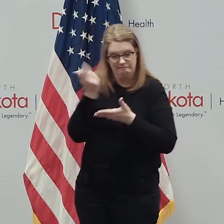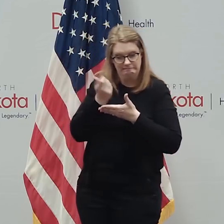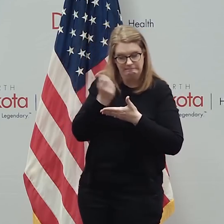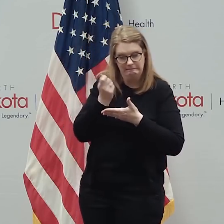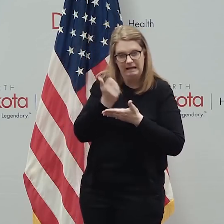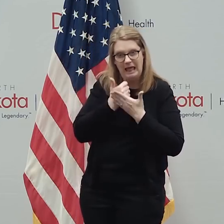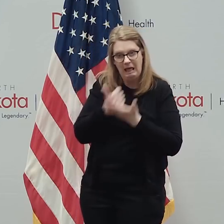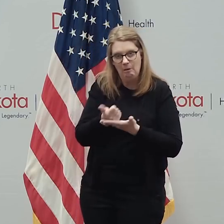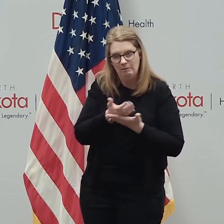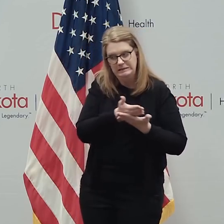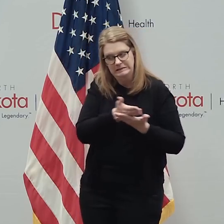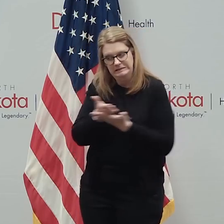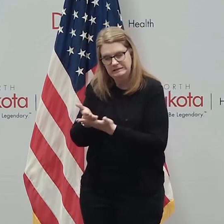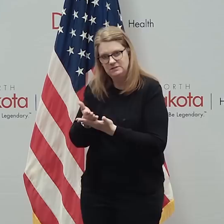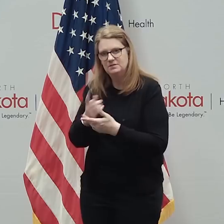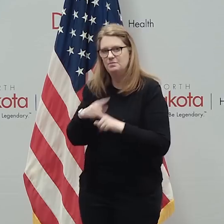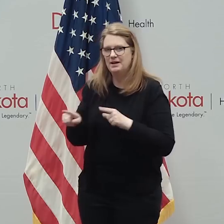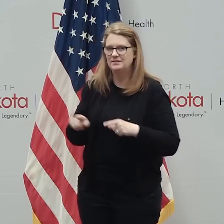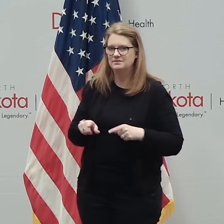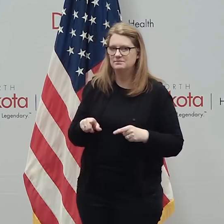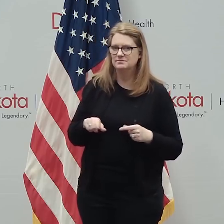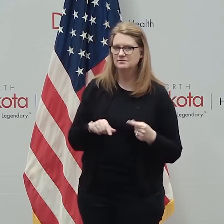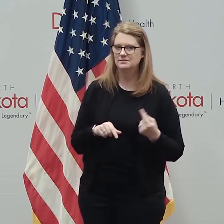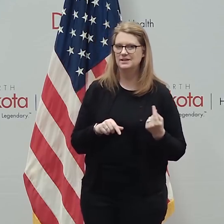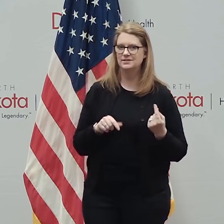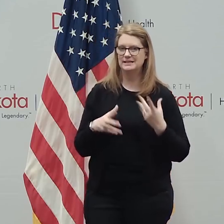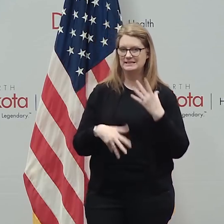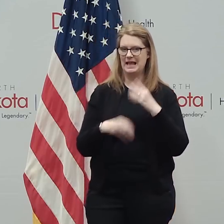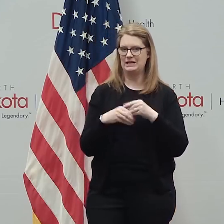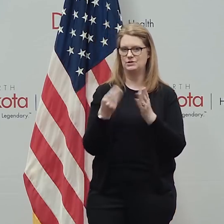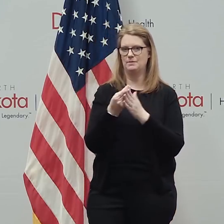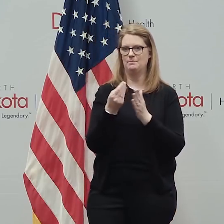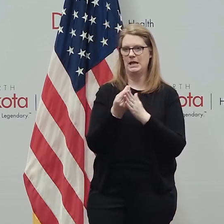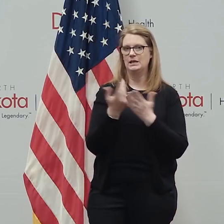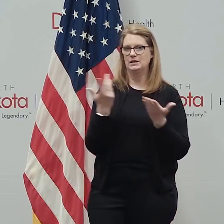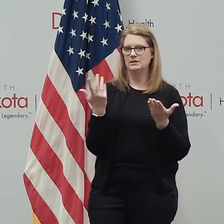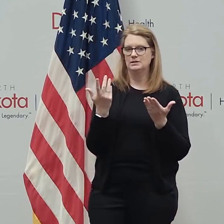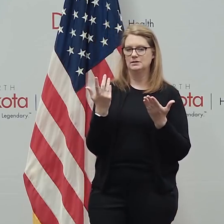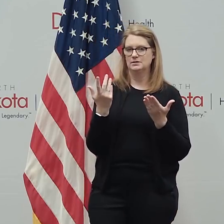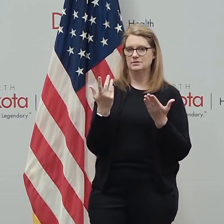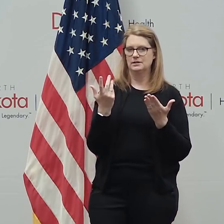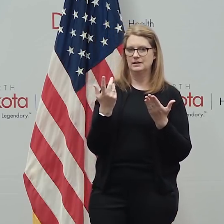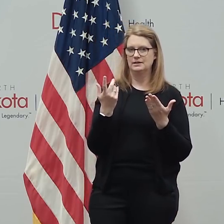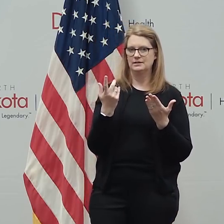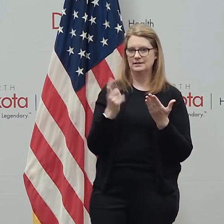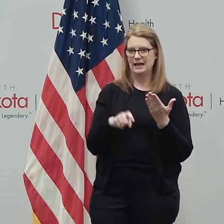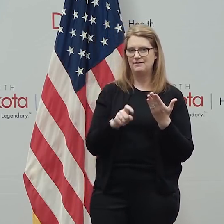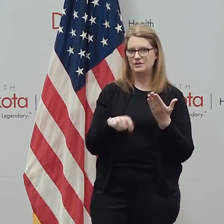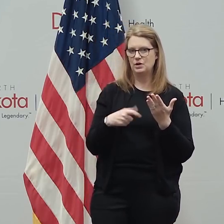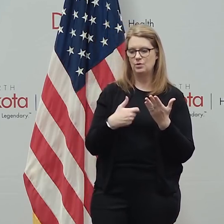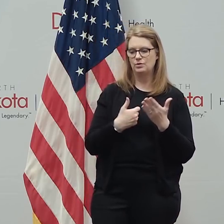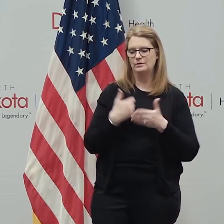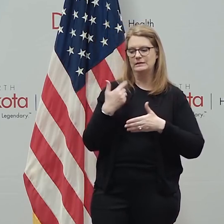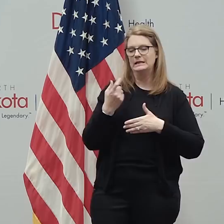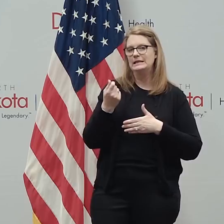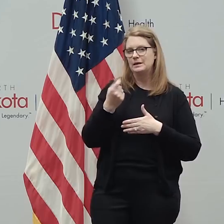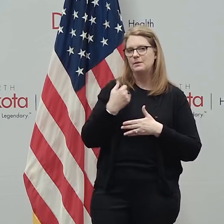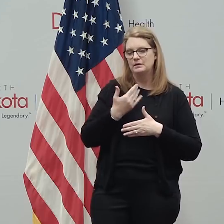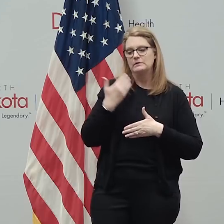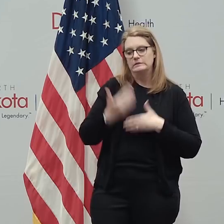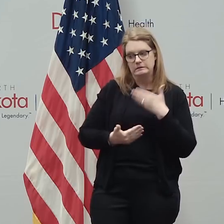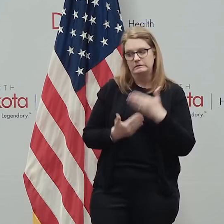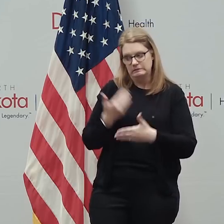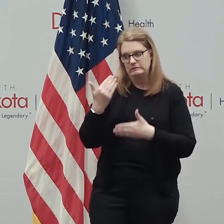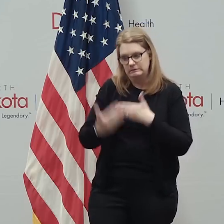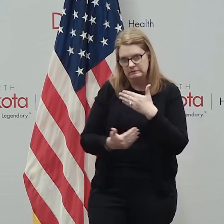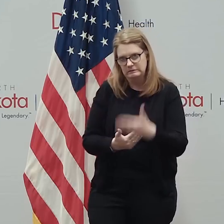this extra dollars that are in there, there's we're going to probably have to go through a little bit of whitewater on that for a while. But the good